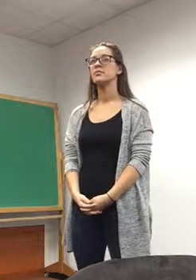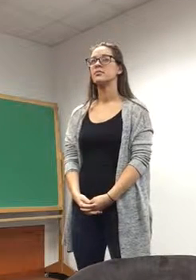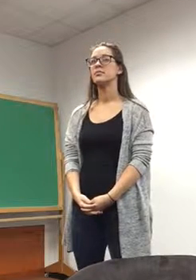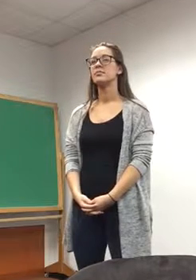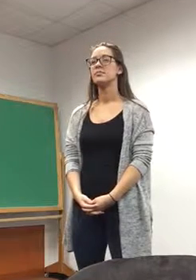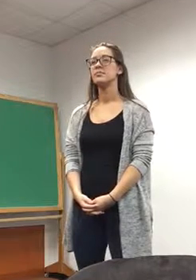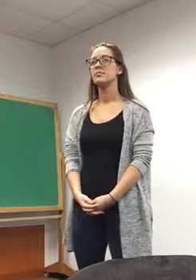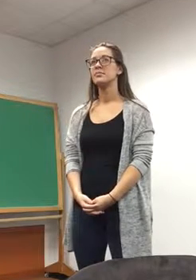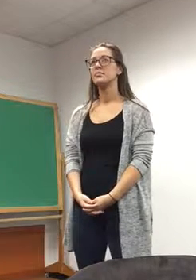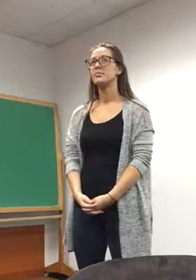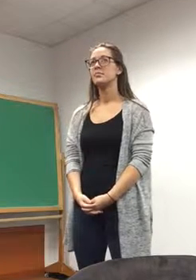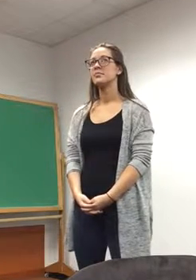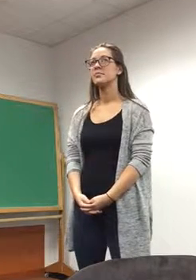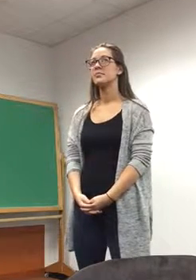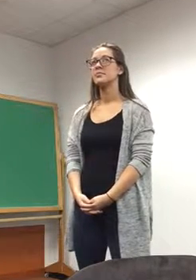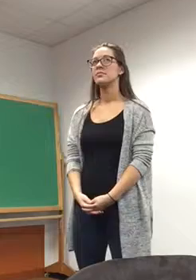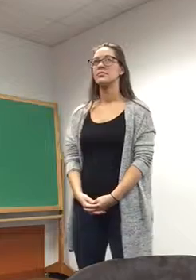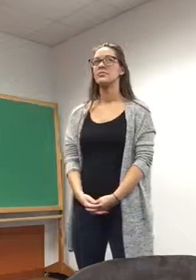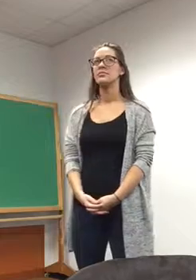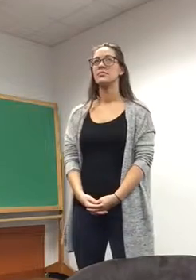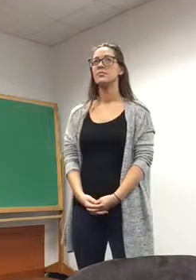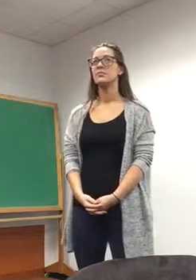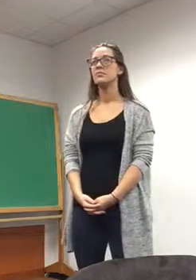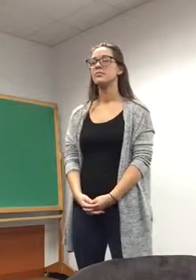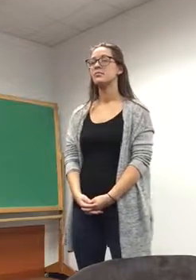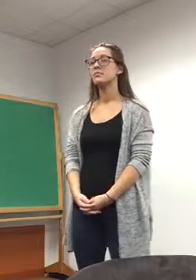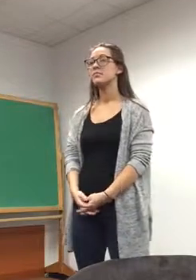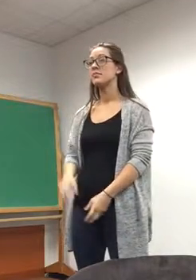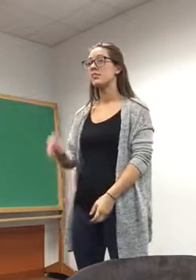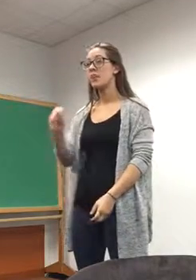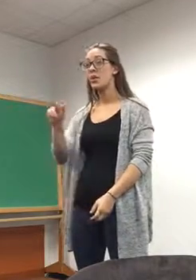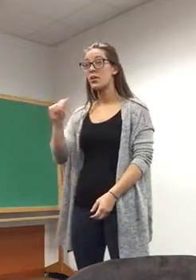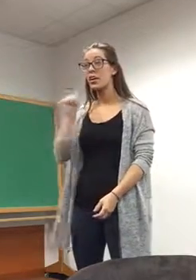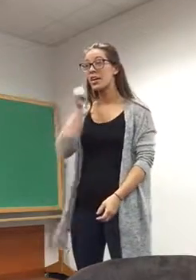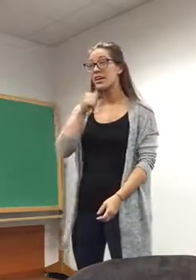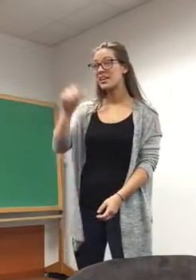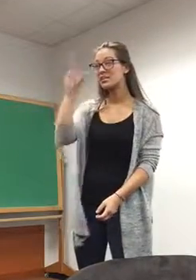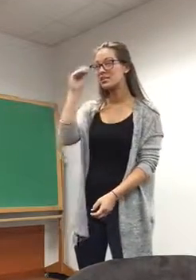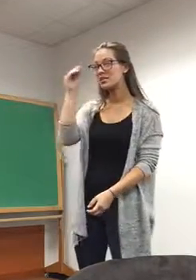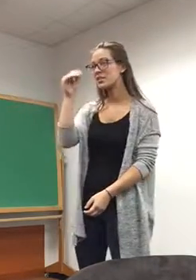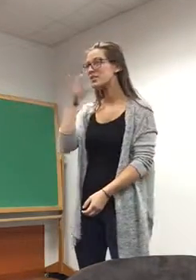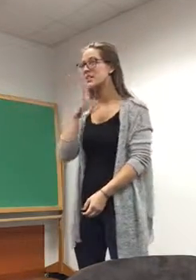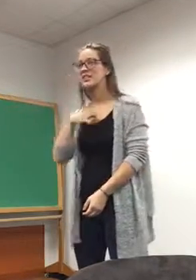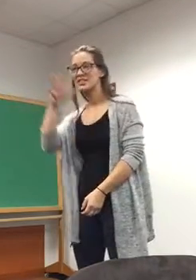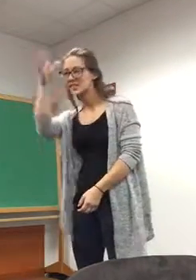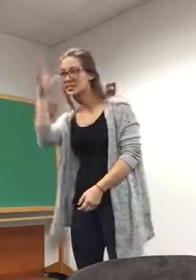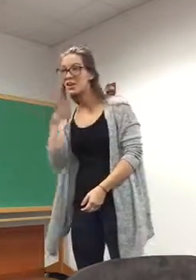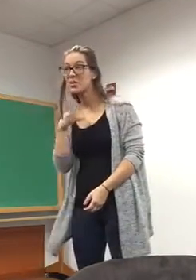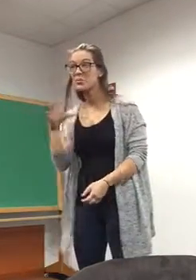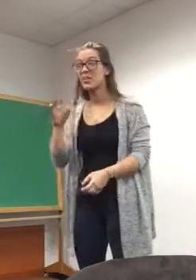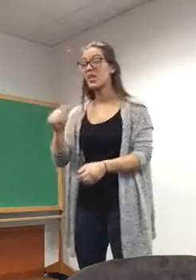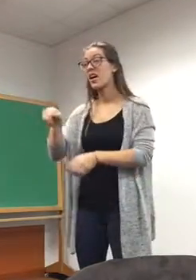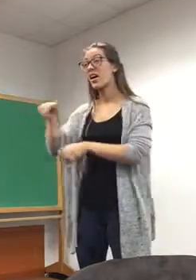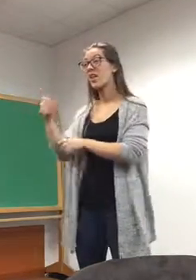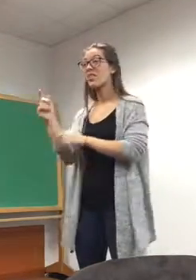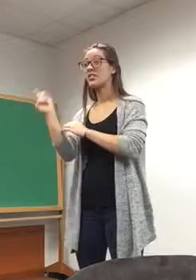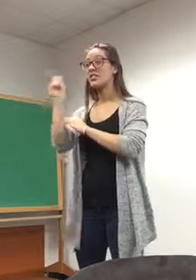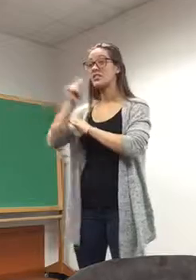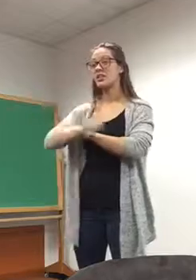Okay, great. Okay, guys and girls, bone development. The other day in class, we started talking about some of the functions of bone. We said